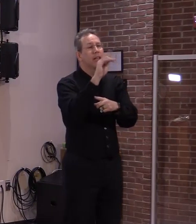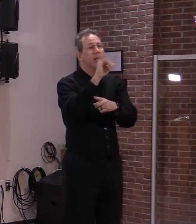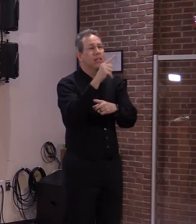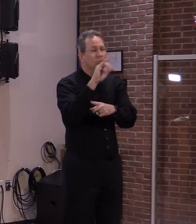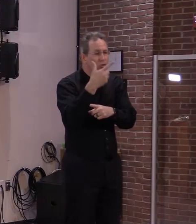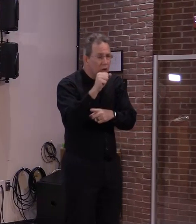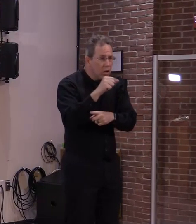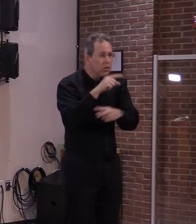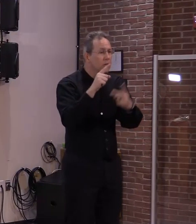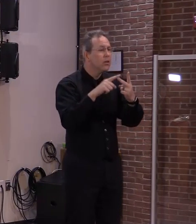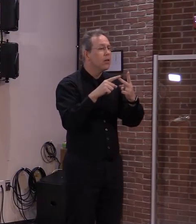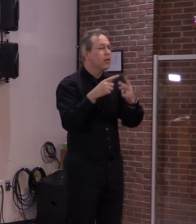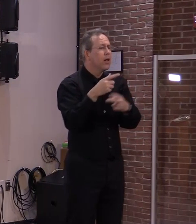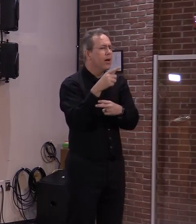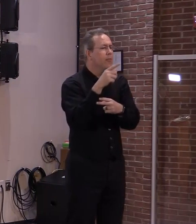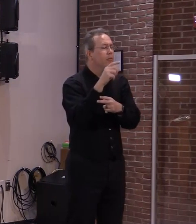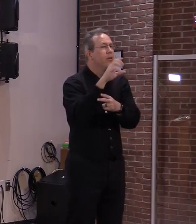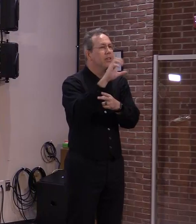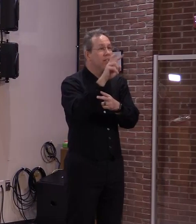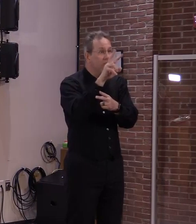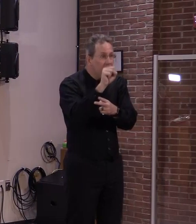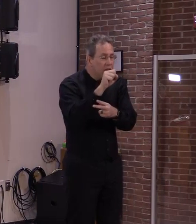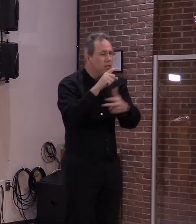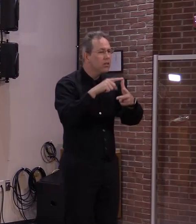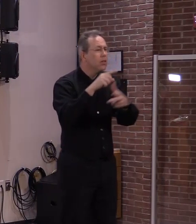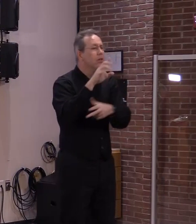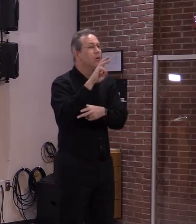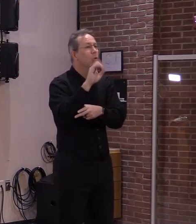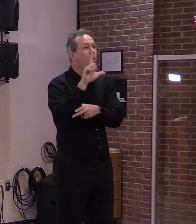are available at